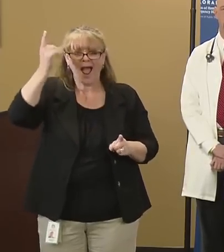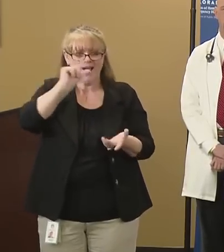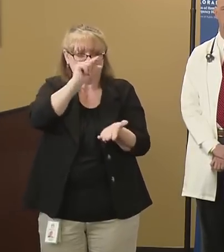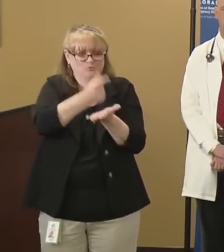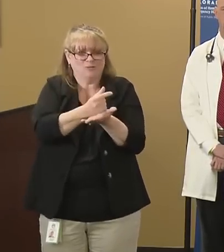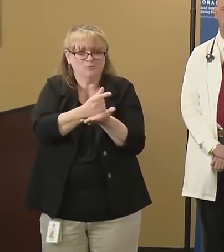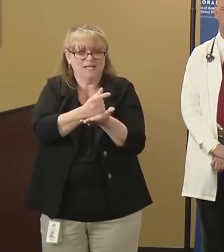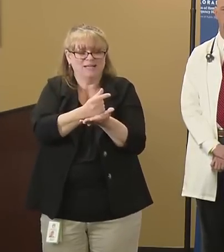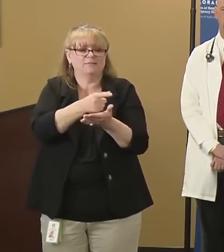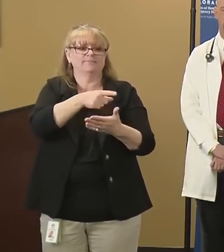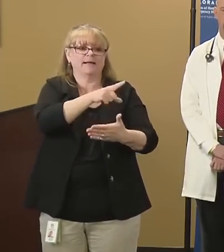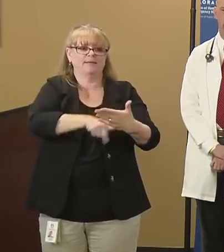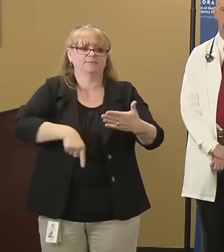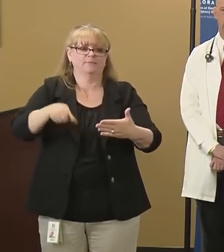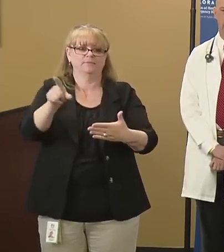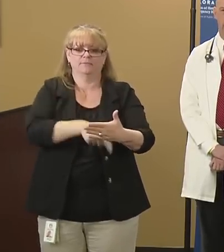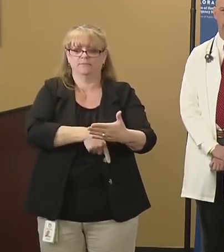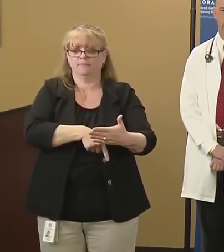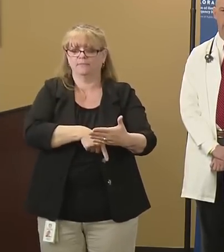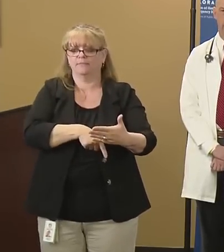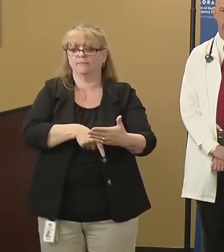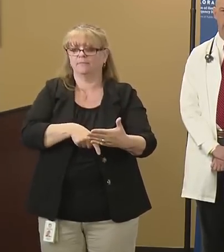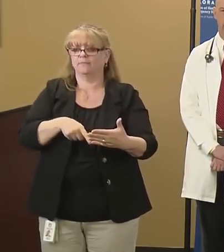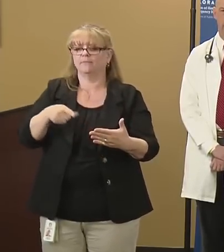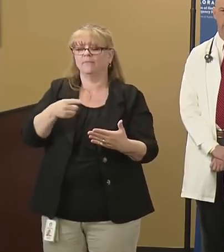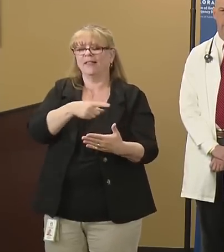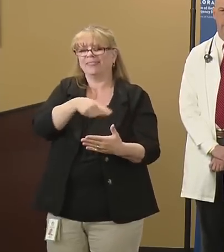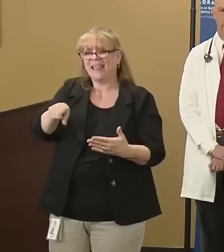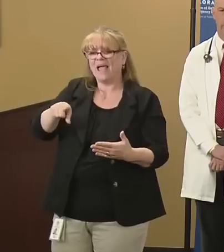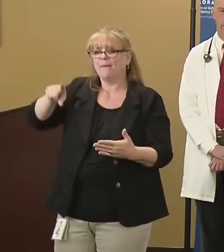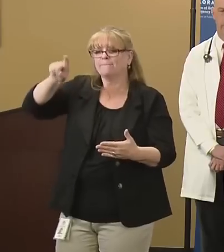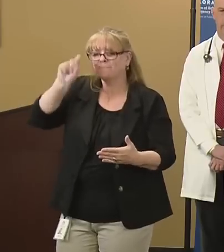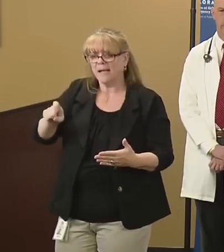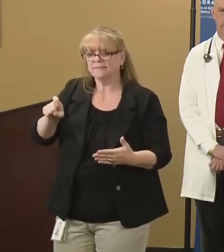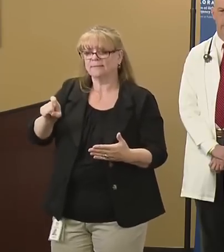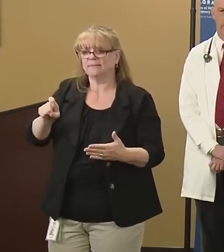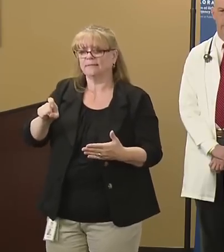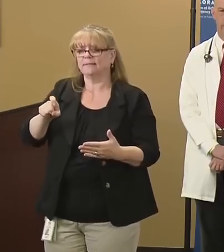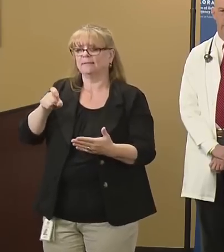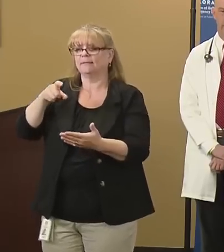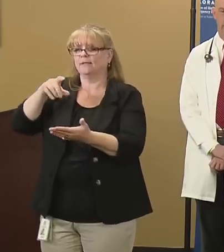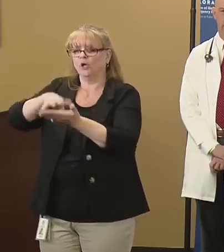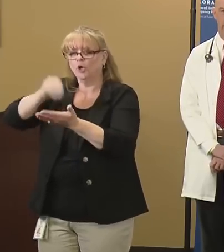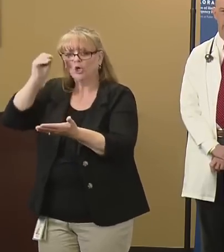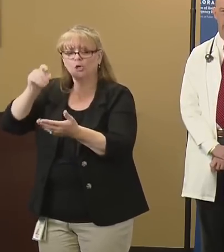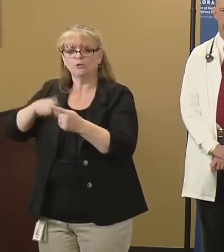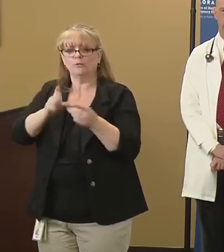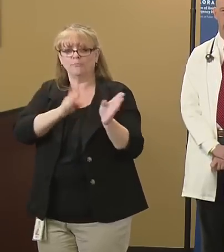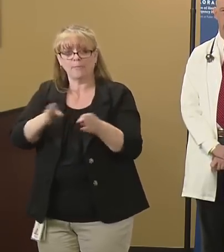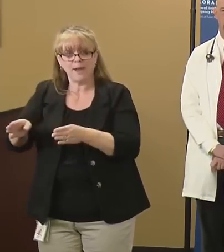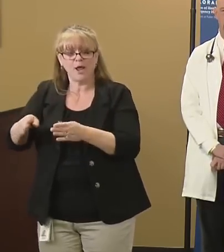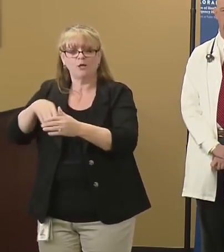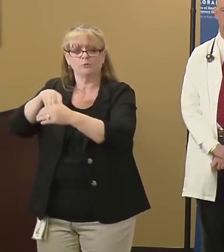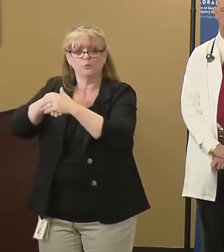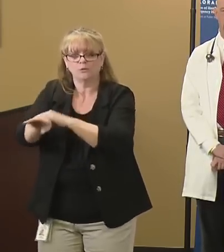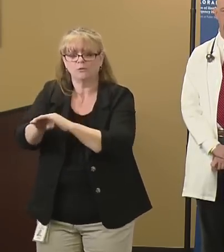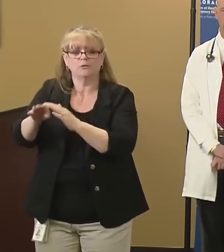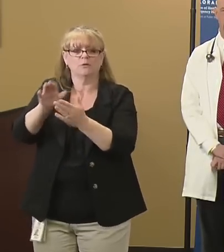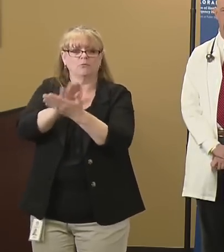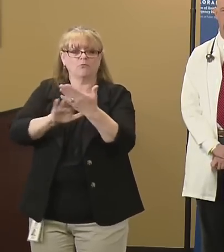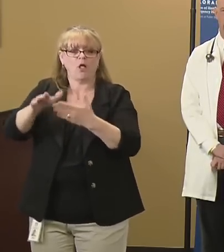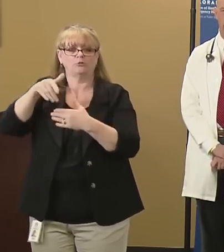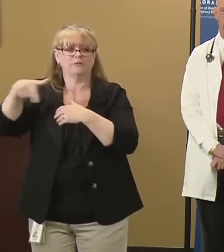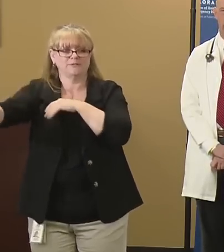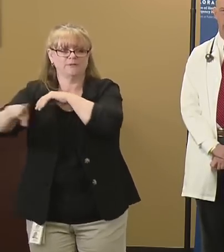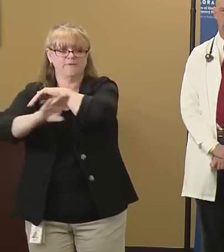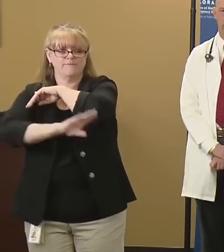to be prepared with able to master the high school level content and ready to go to college or the workforce in the fall. So I know it's asking a little bit more